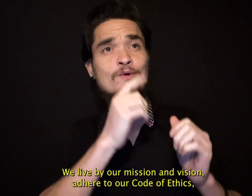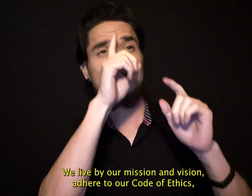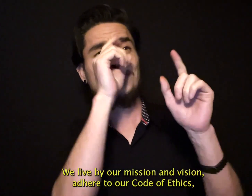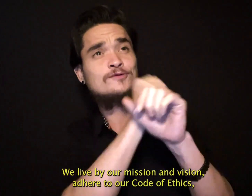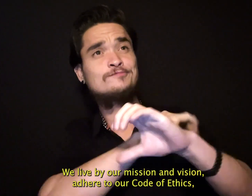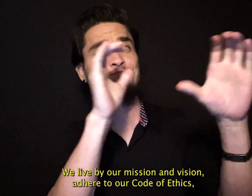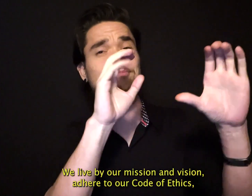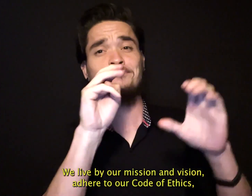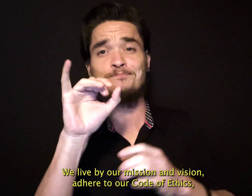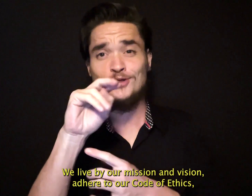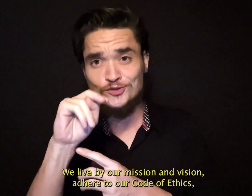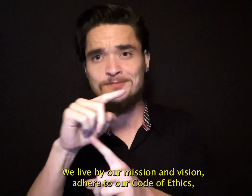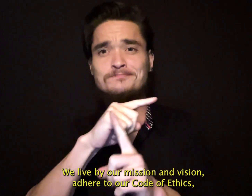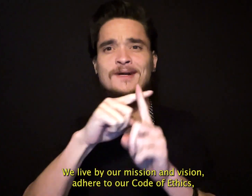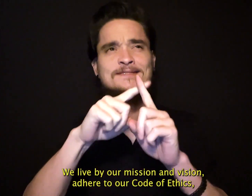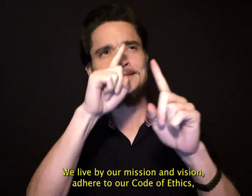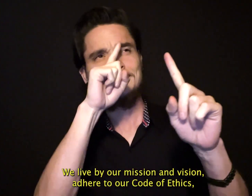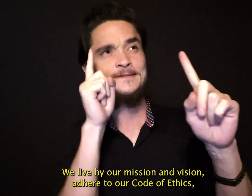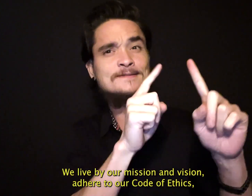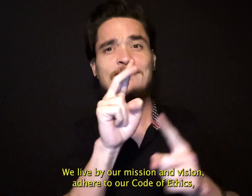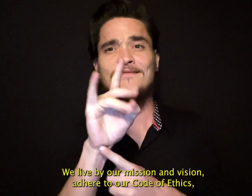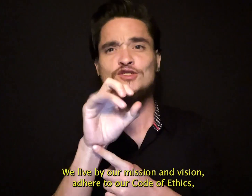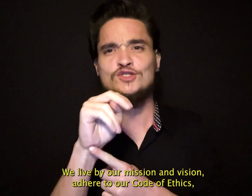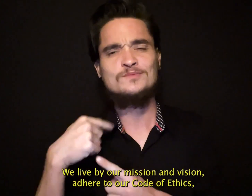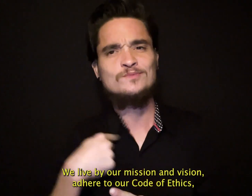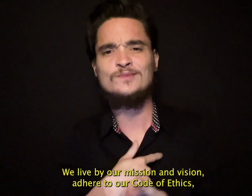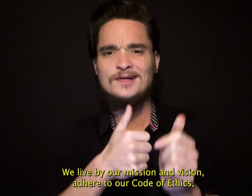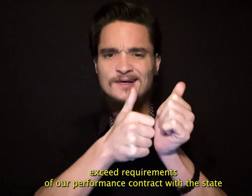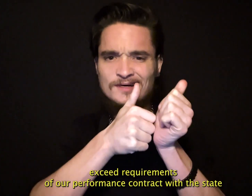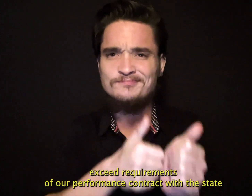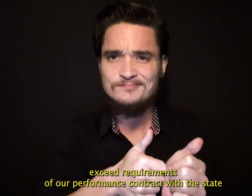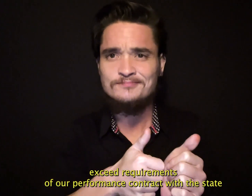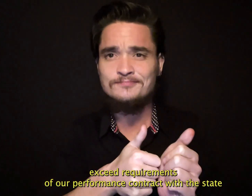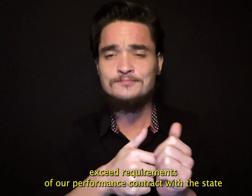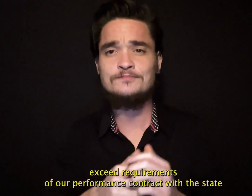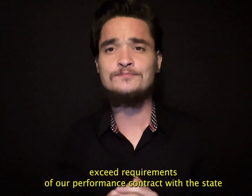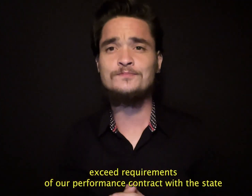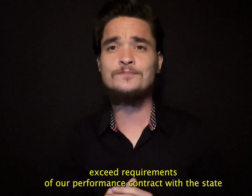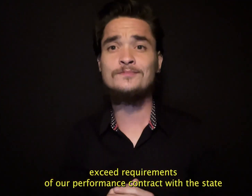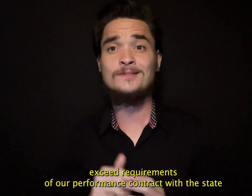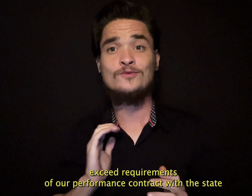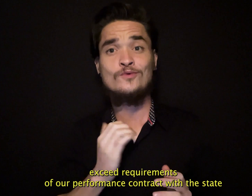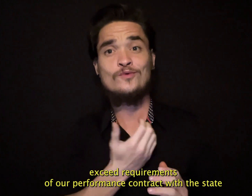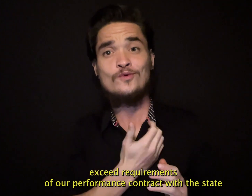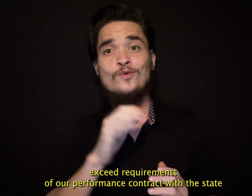We live by our mission and vision, adhere to our code of ethics, exceed requirements of our performance contract